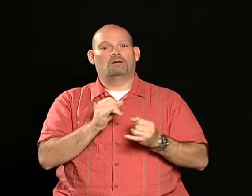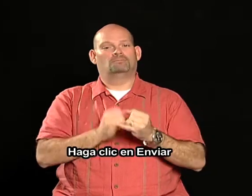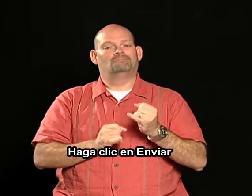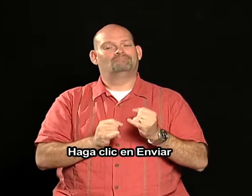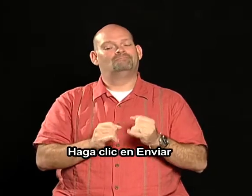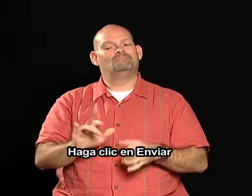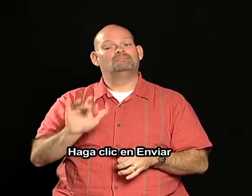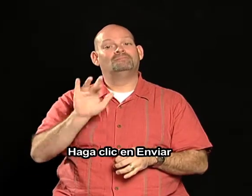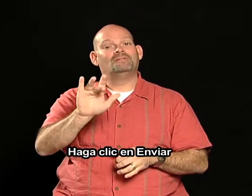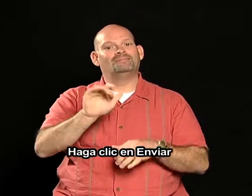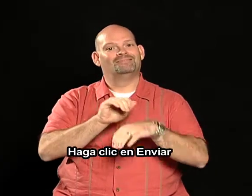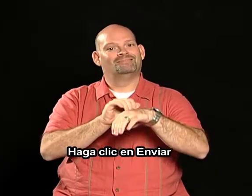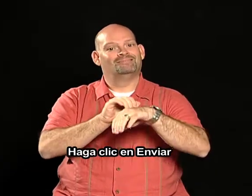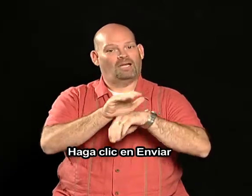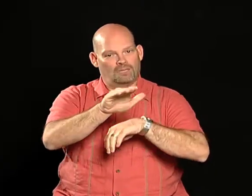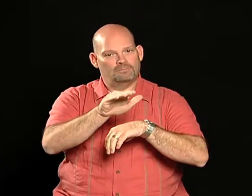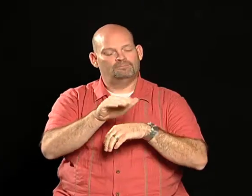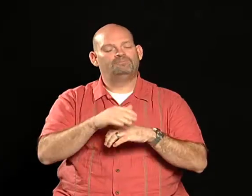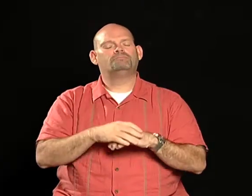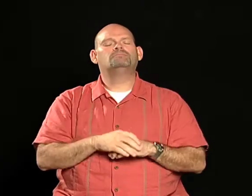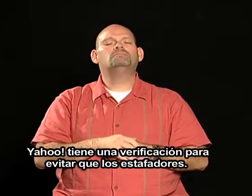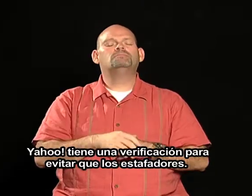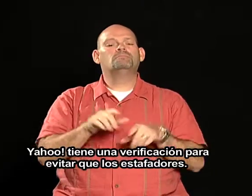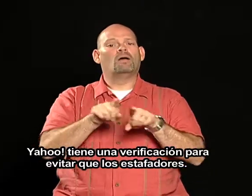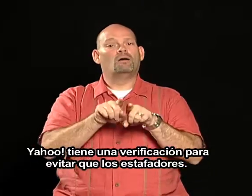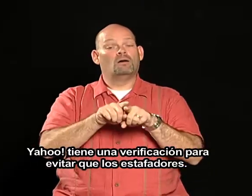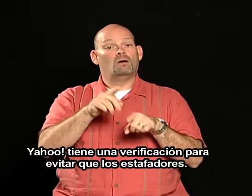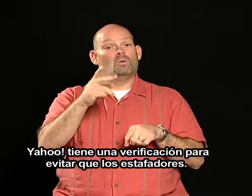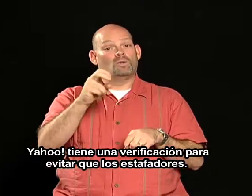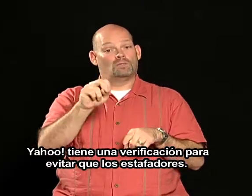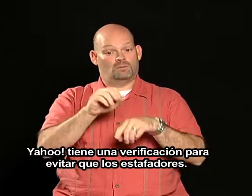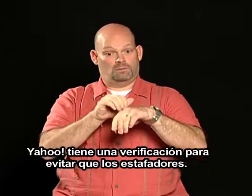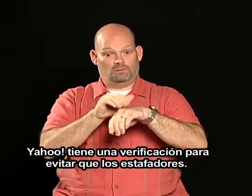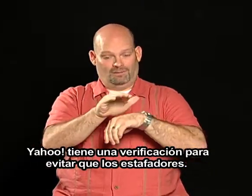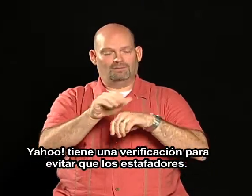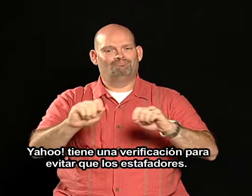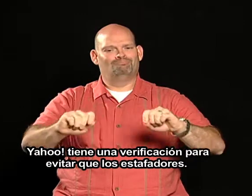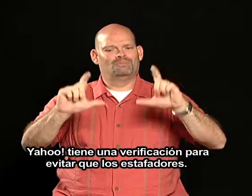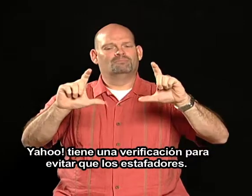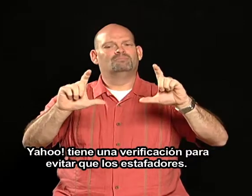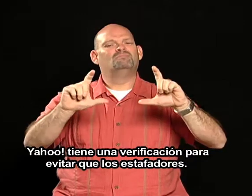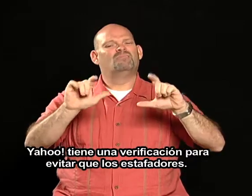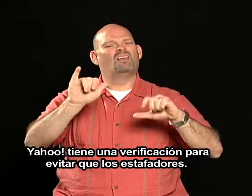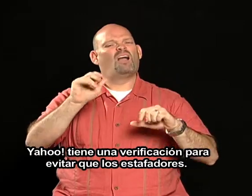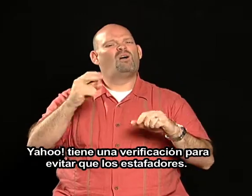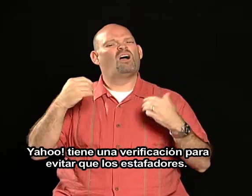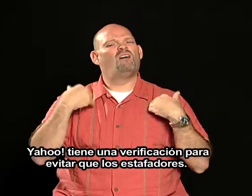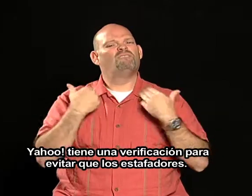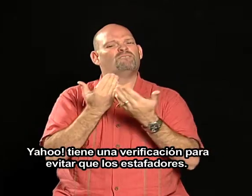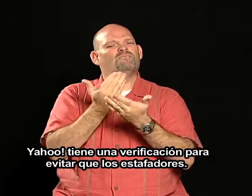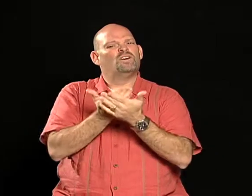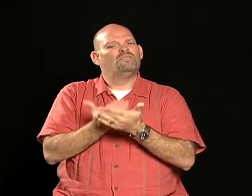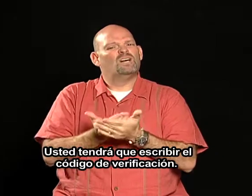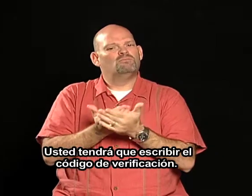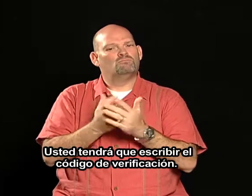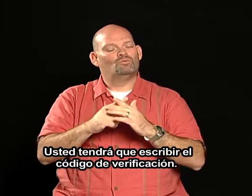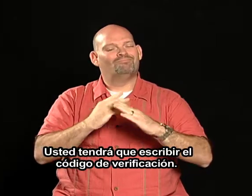Then click Send. Yahoo has a verification to prevent scammers. You will need to type